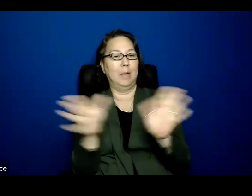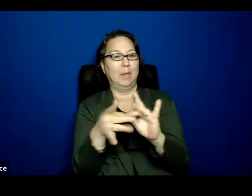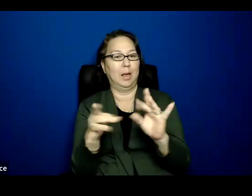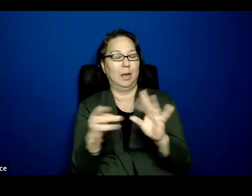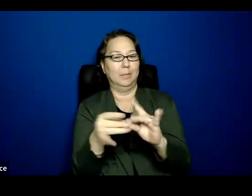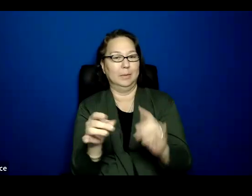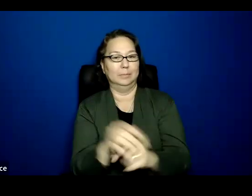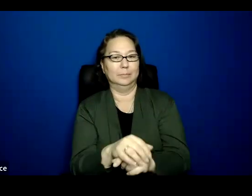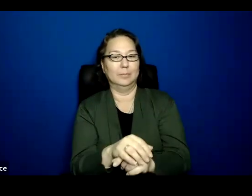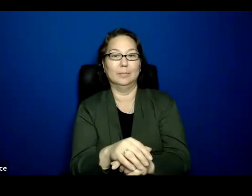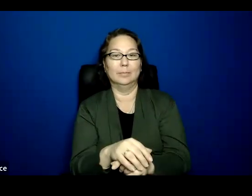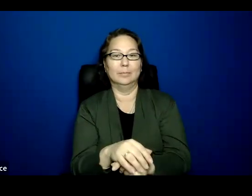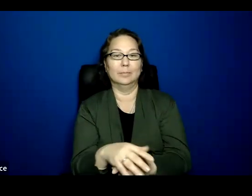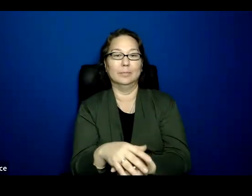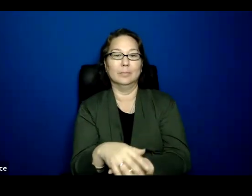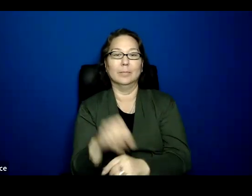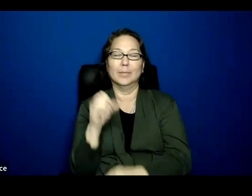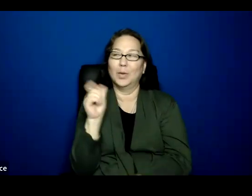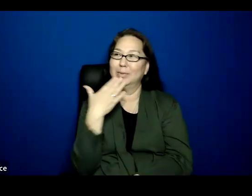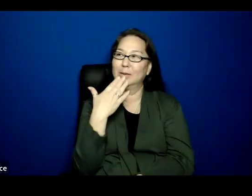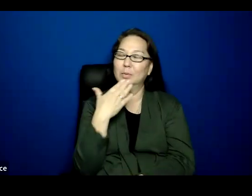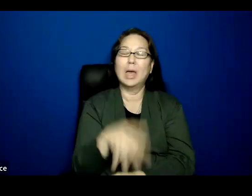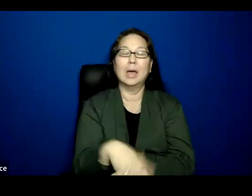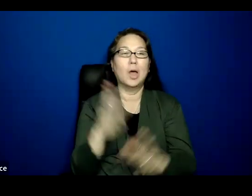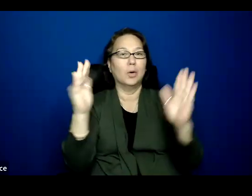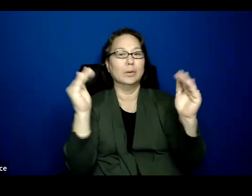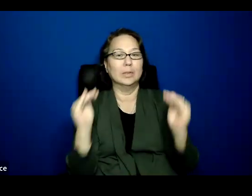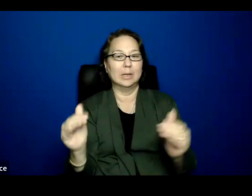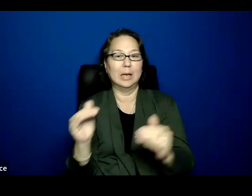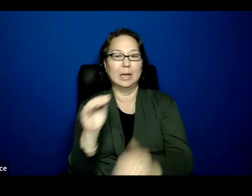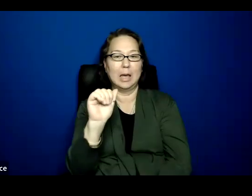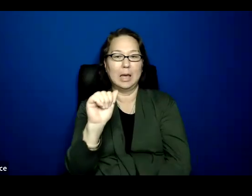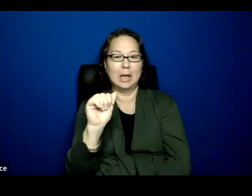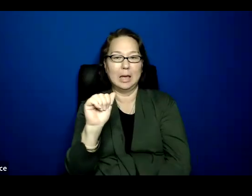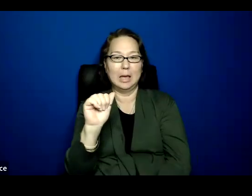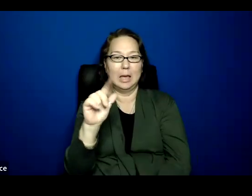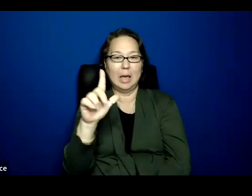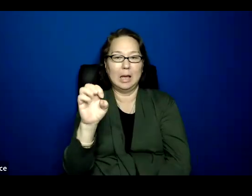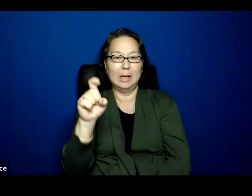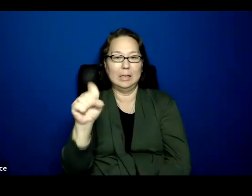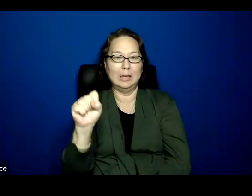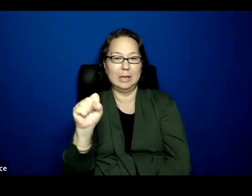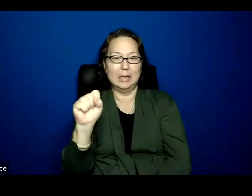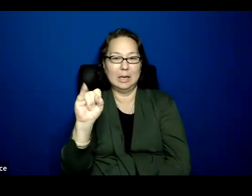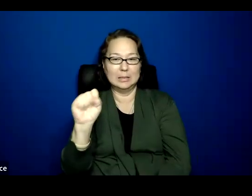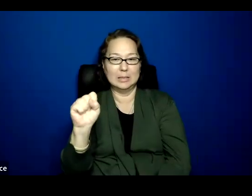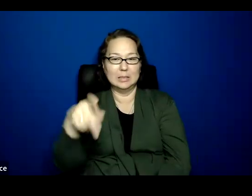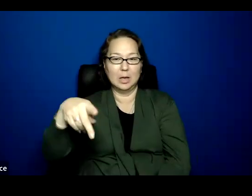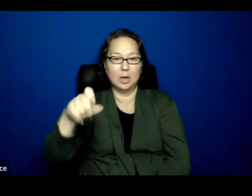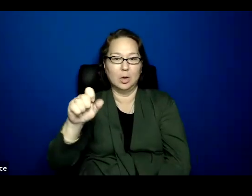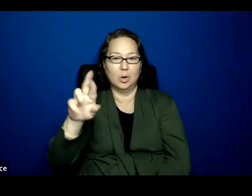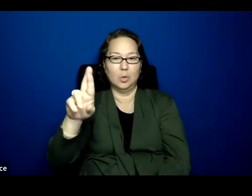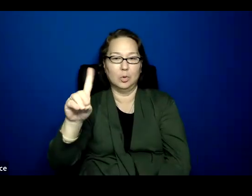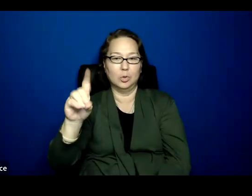Our next speakers are Alexis Perdomo, Nicole Gonzalez, Amanda Roberto,